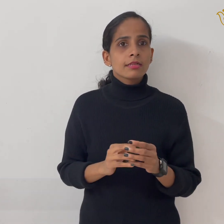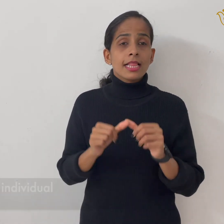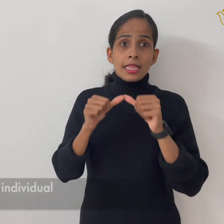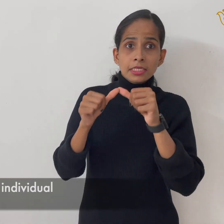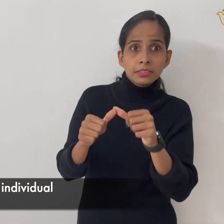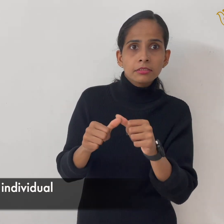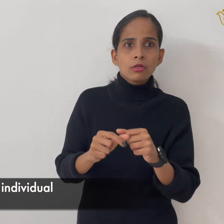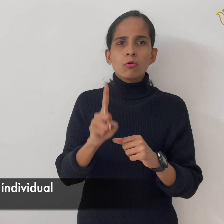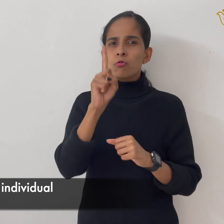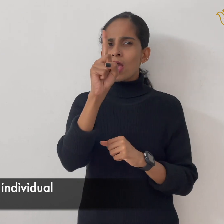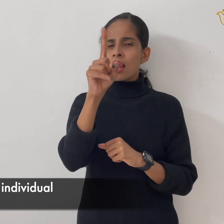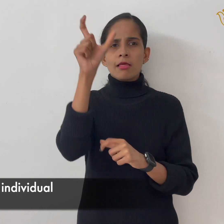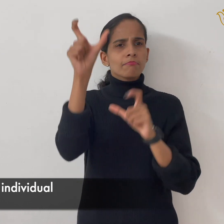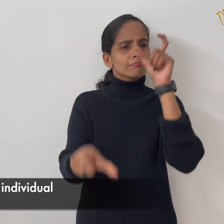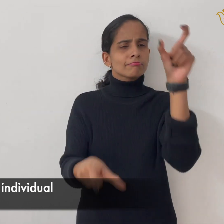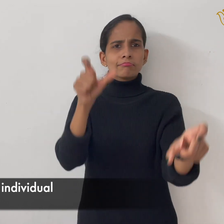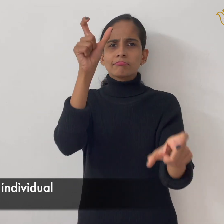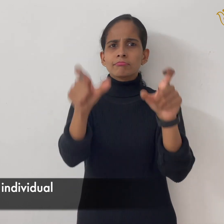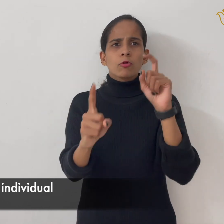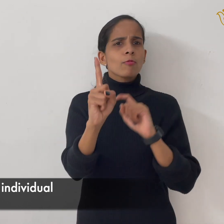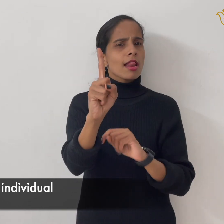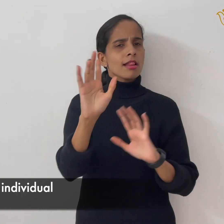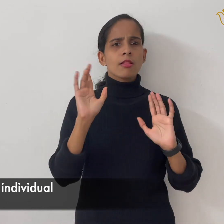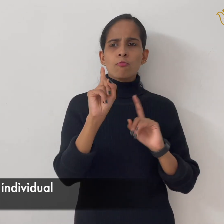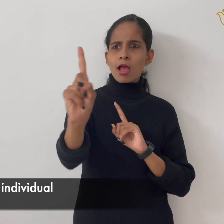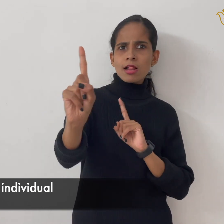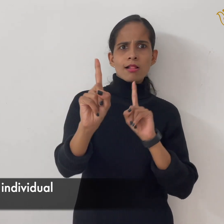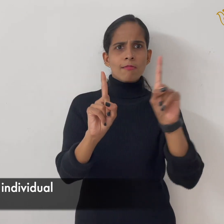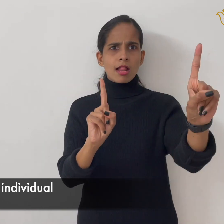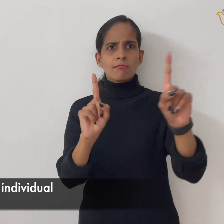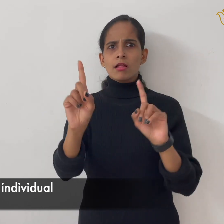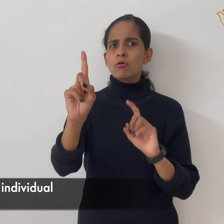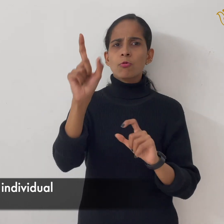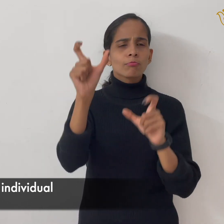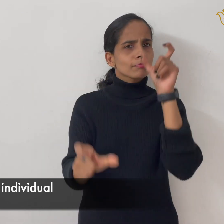It can be one person, individual,